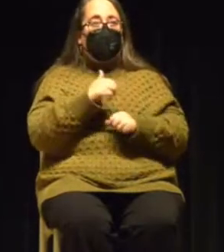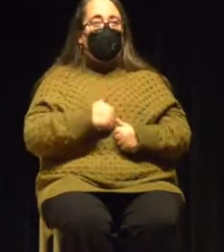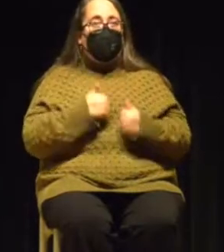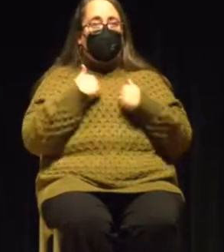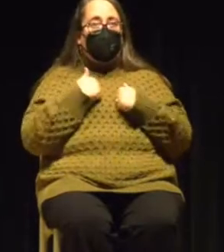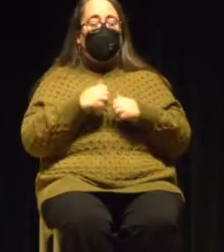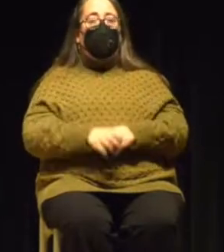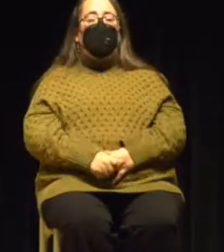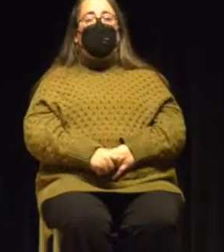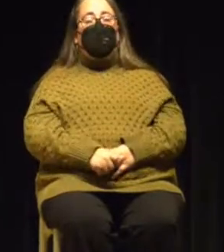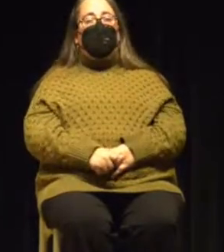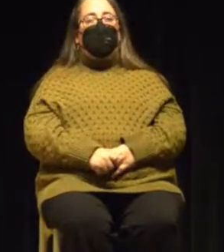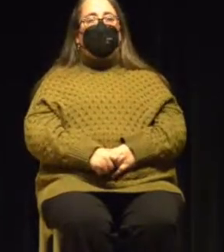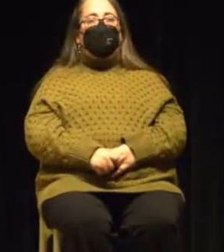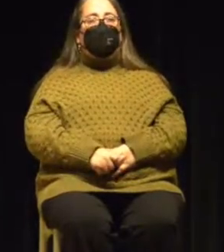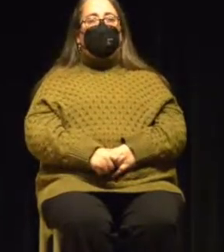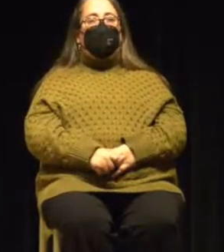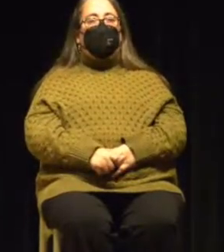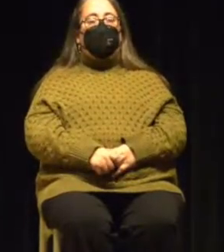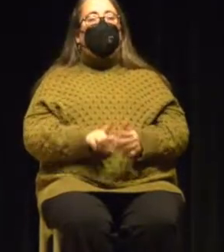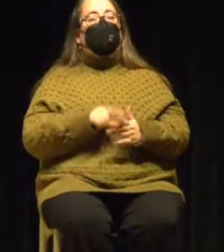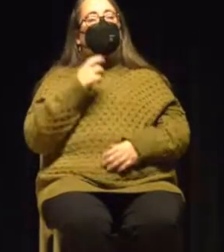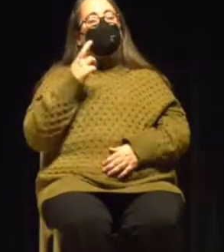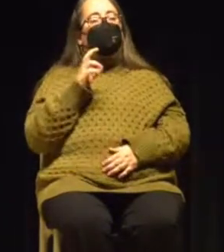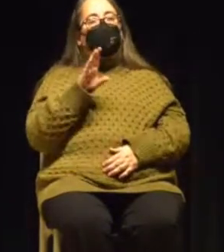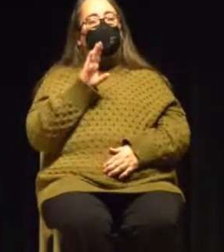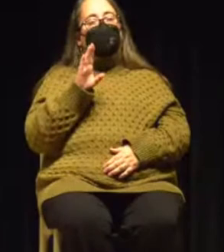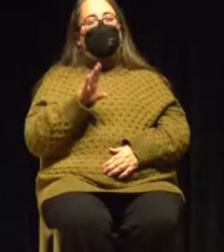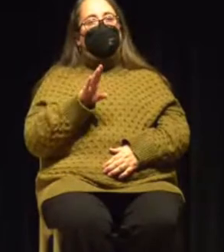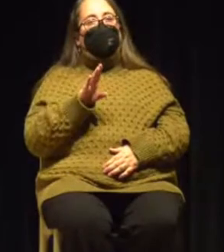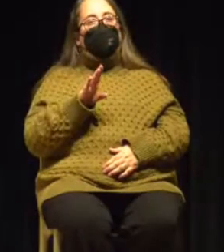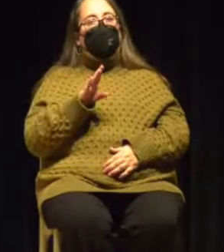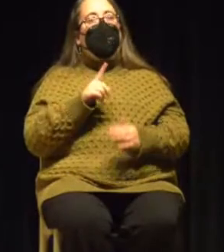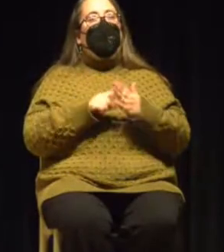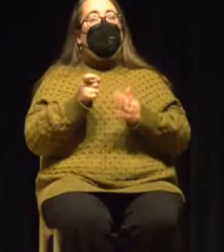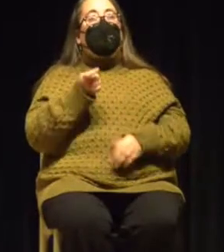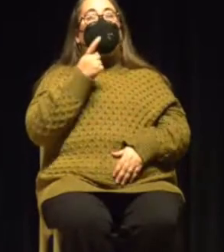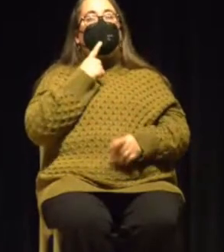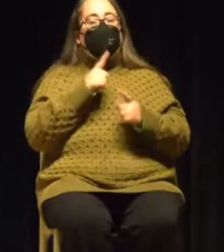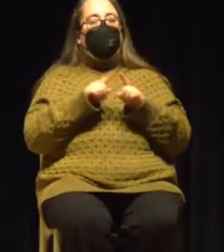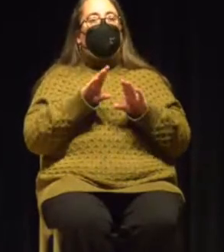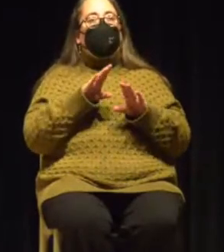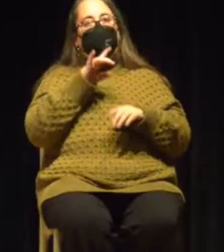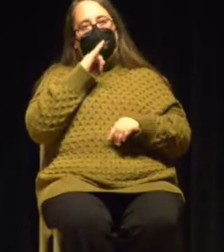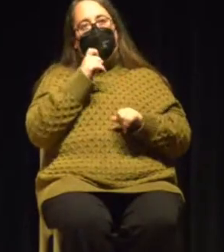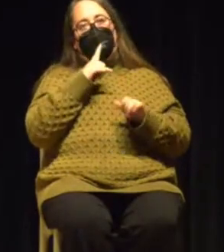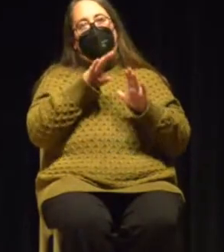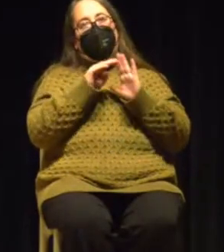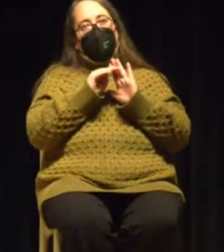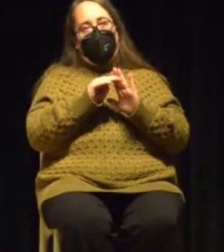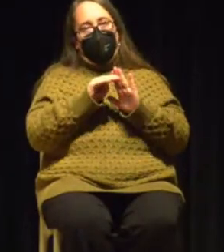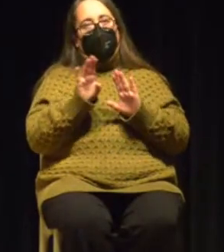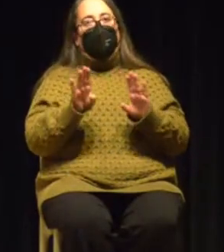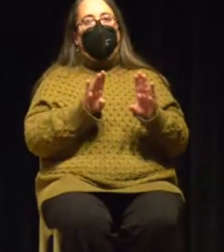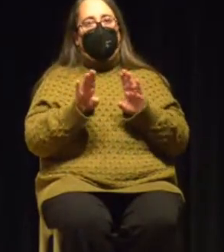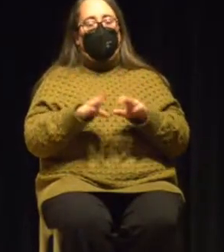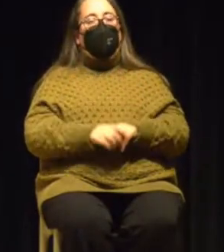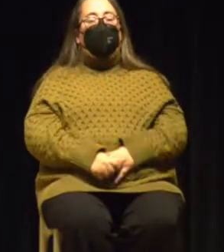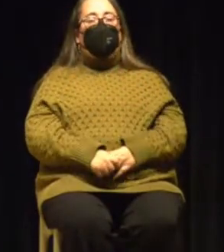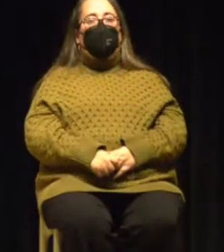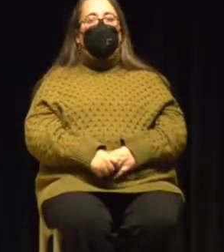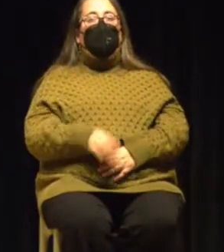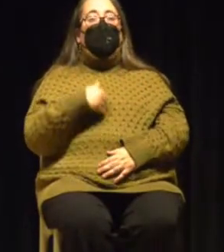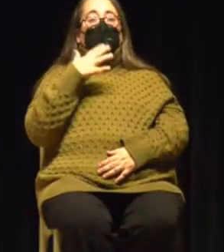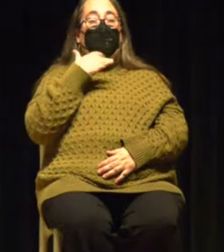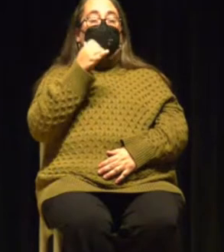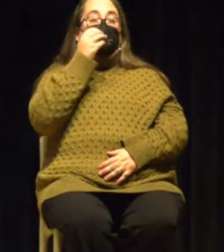Like, and so what I've realized is it's never what you say to your kid. You are modeling behavior. So my eldest